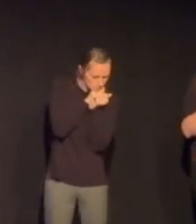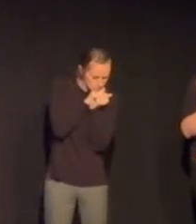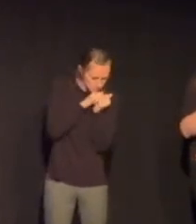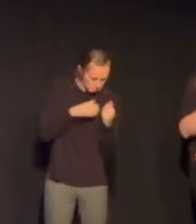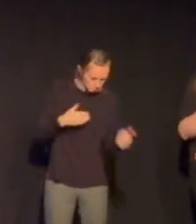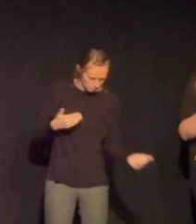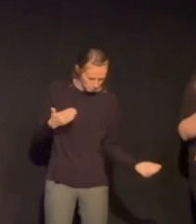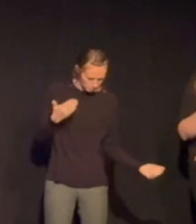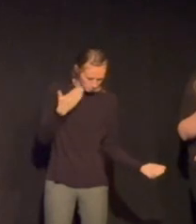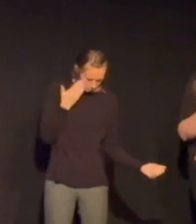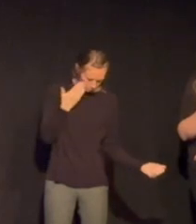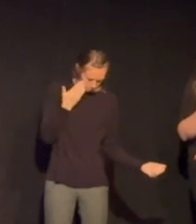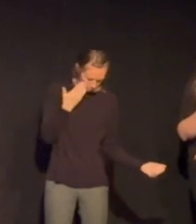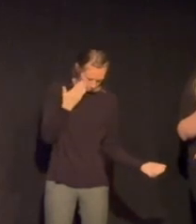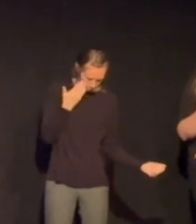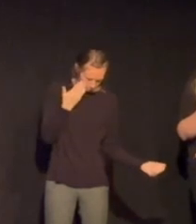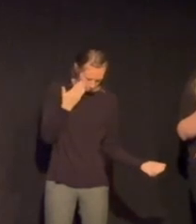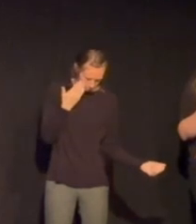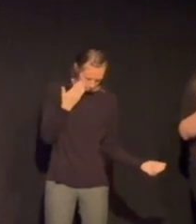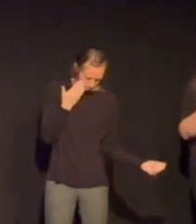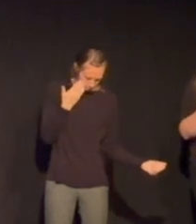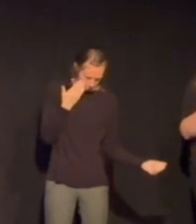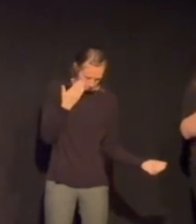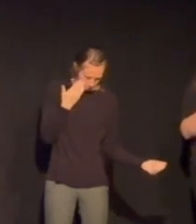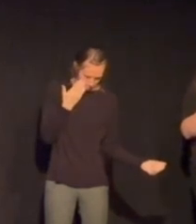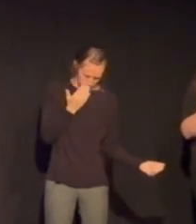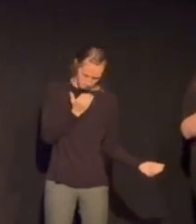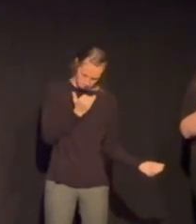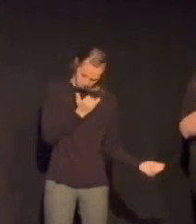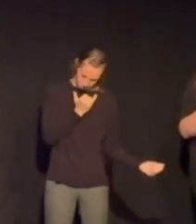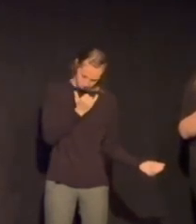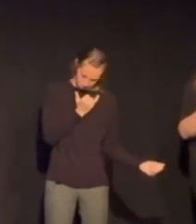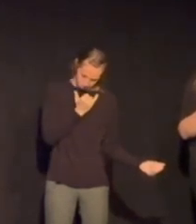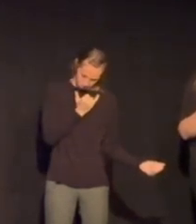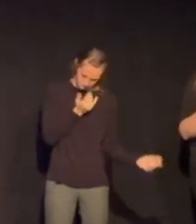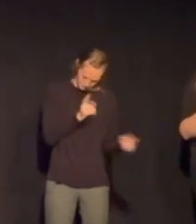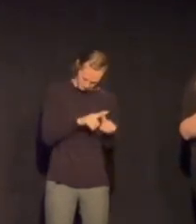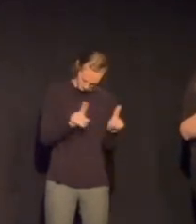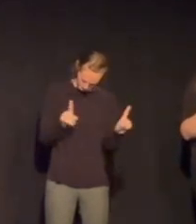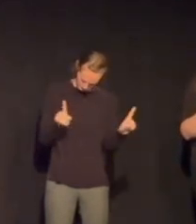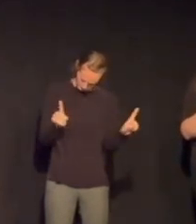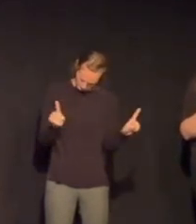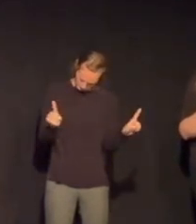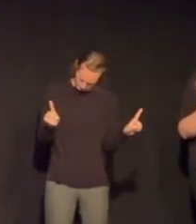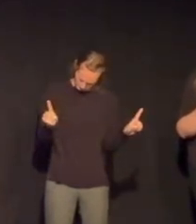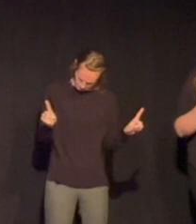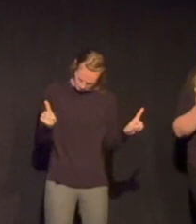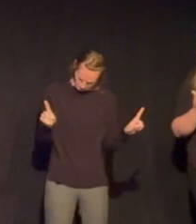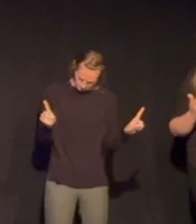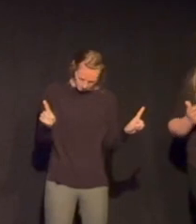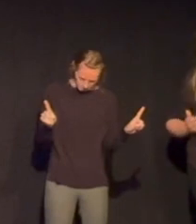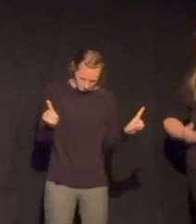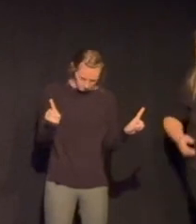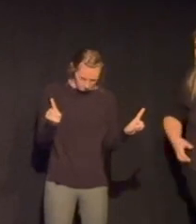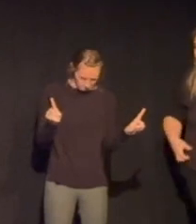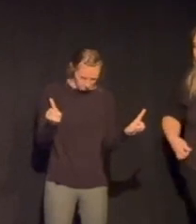I know, I was too, but it's okay.